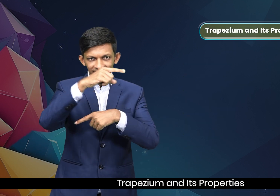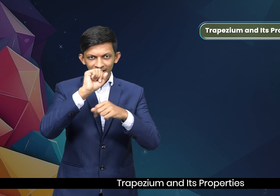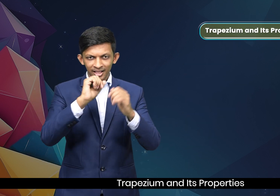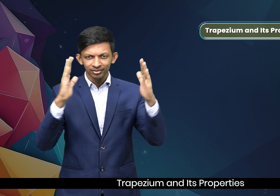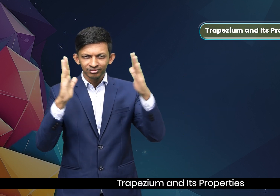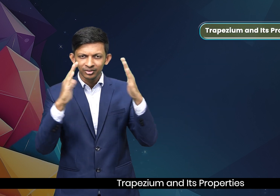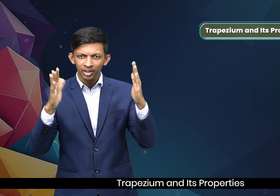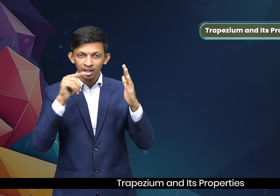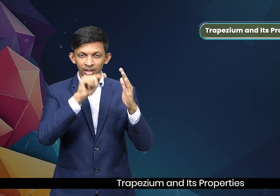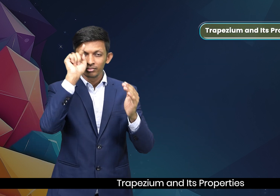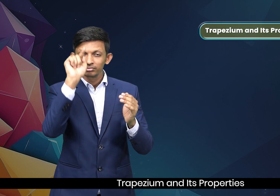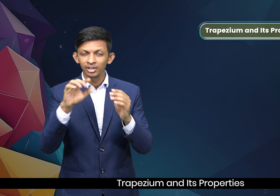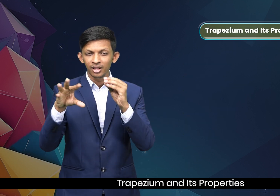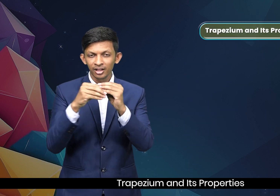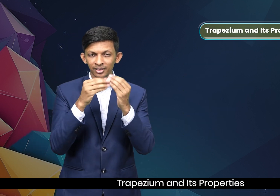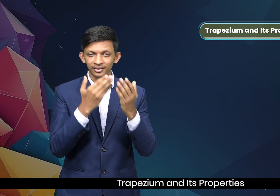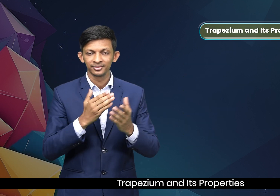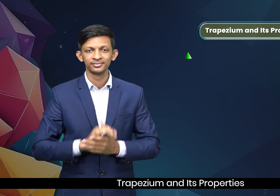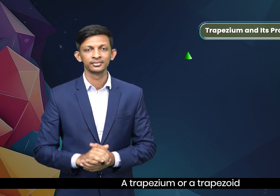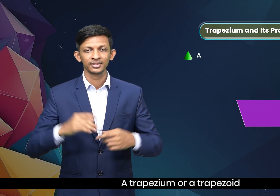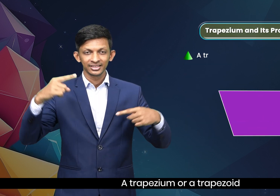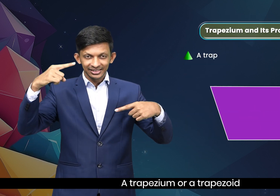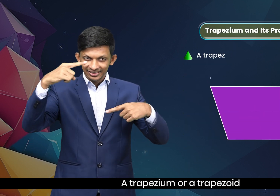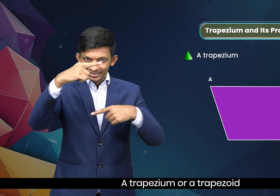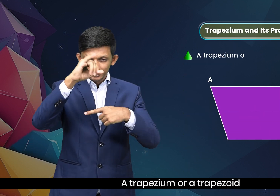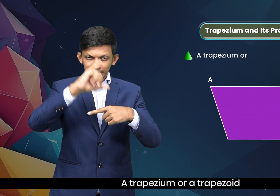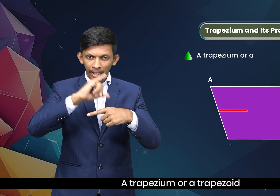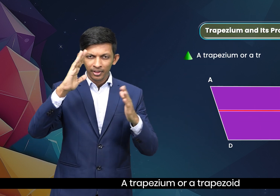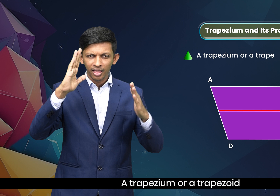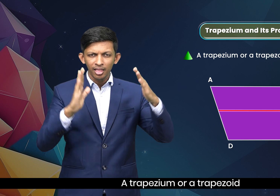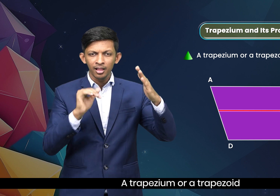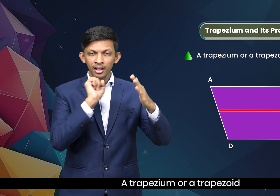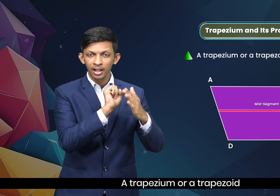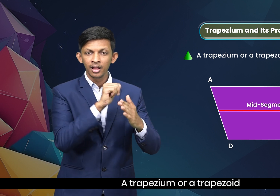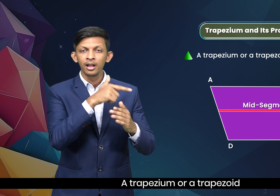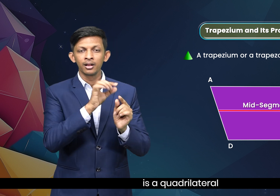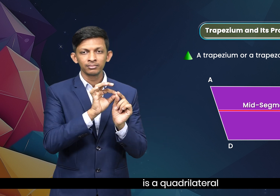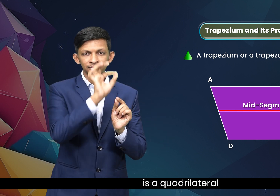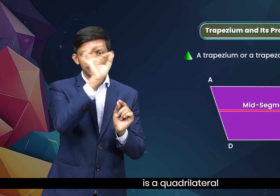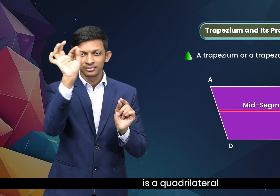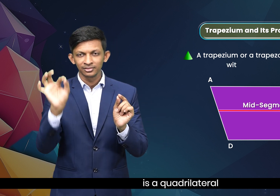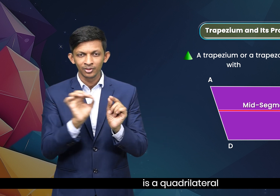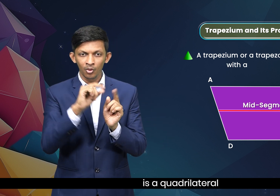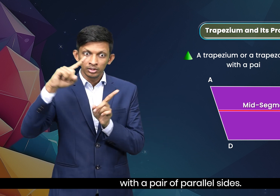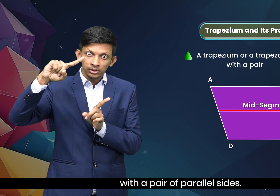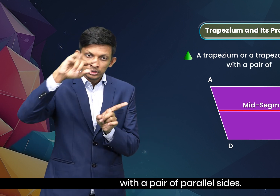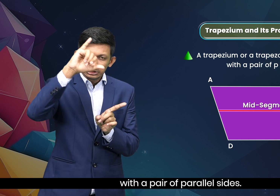Trapezium and its properties. A trapezium or a trapezoid is a quadrilateral with a pair